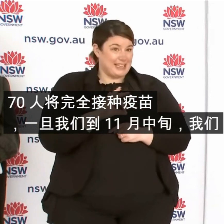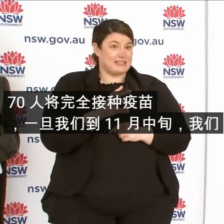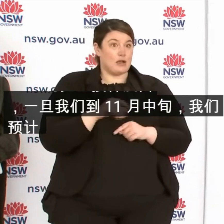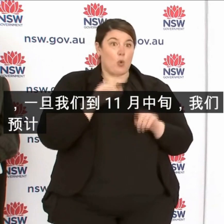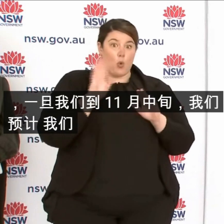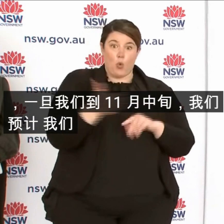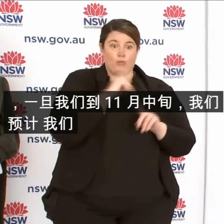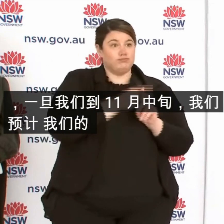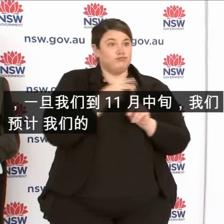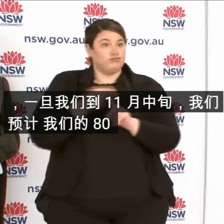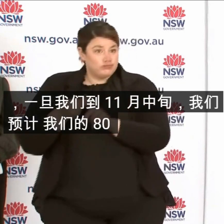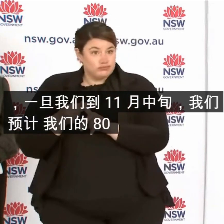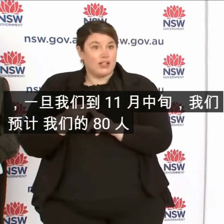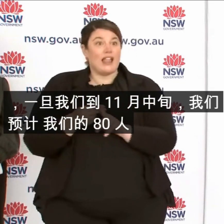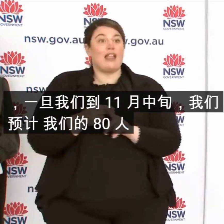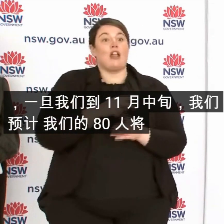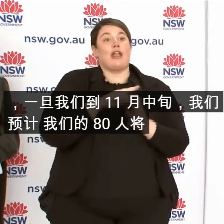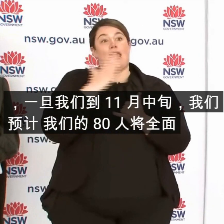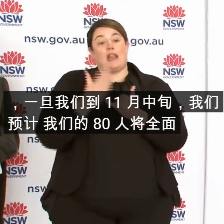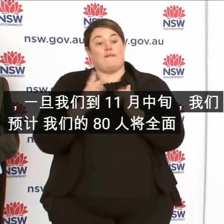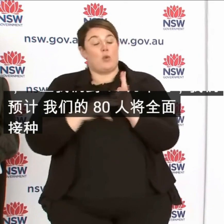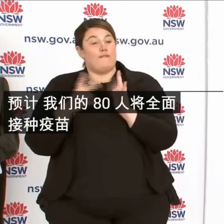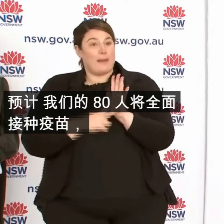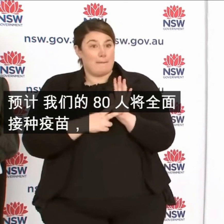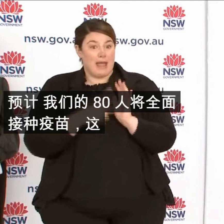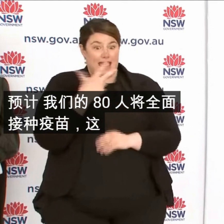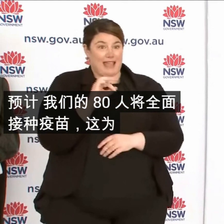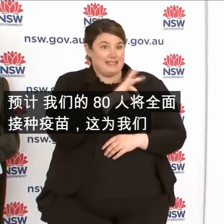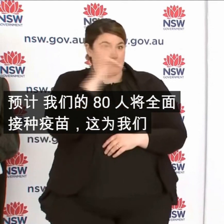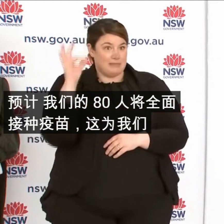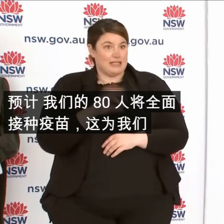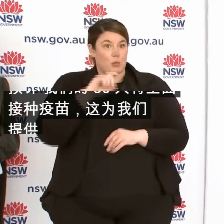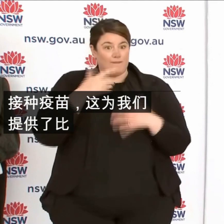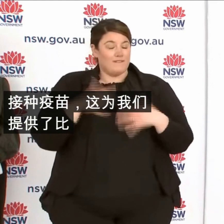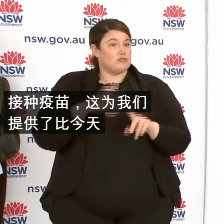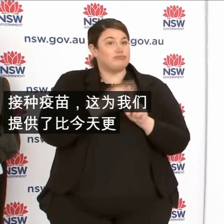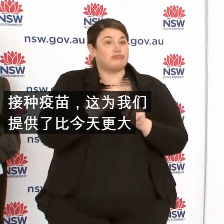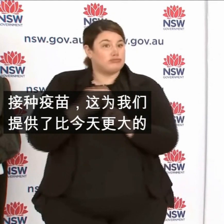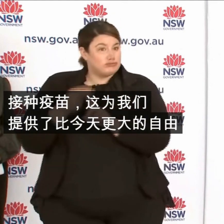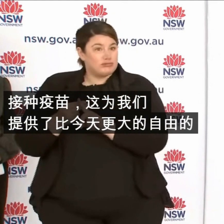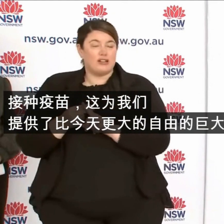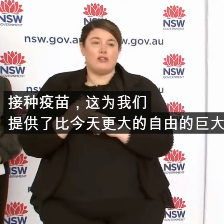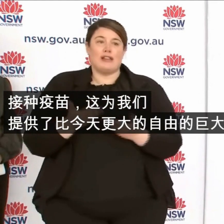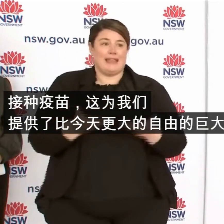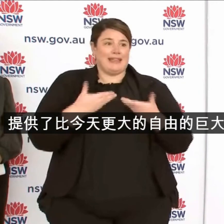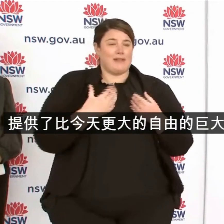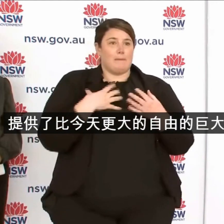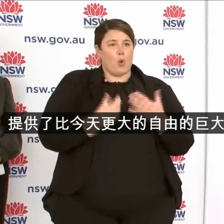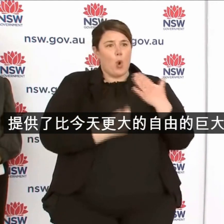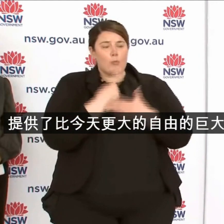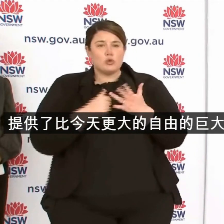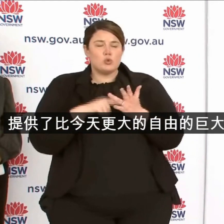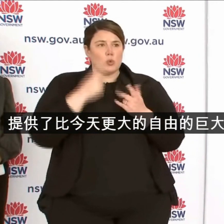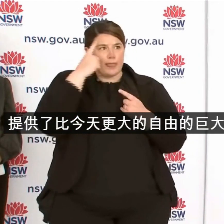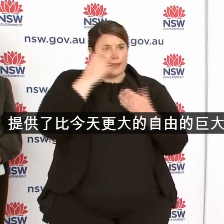mid-November, we expect 80% of our population to be fully vaccinated, and that gives us enormous opportunities to have greater freedoms than we